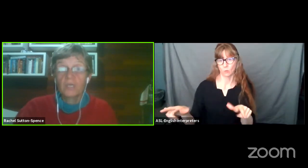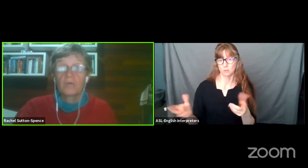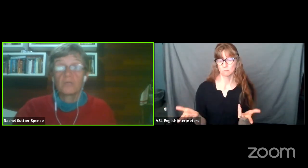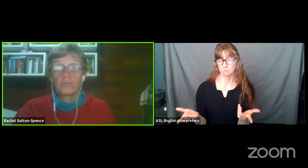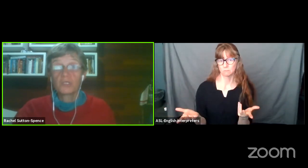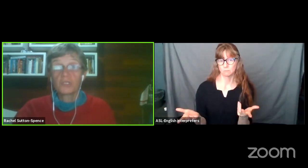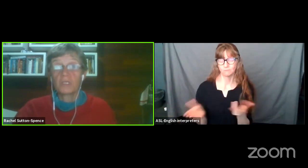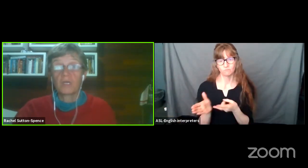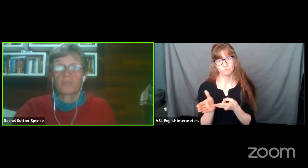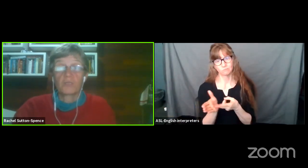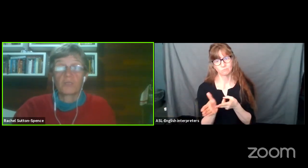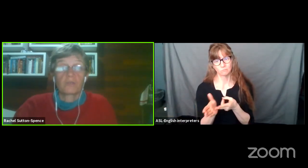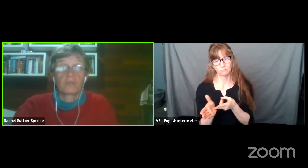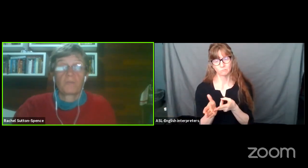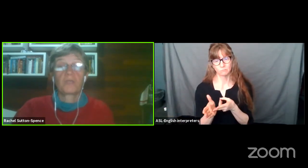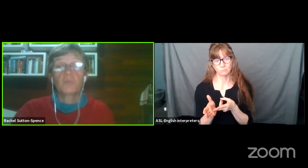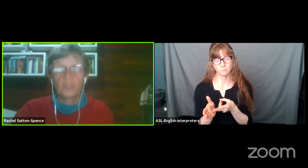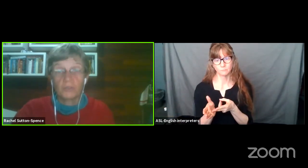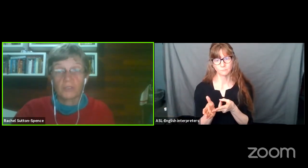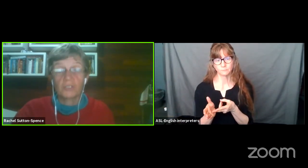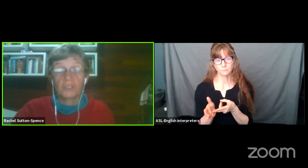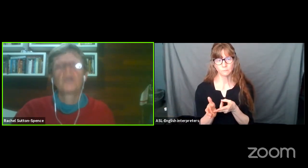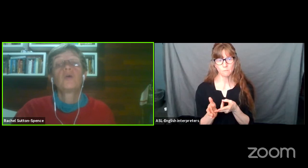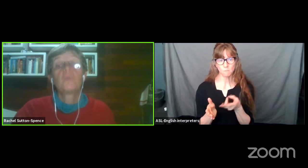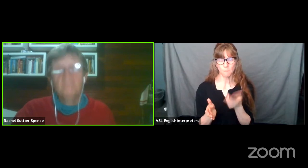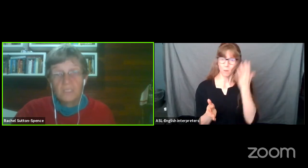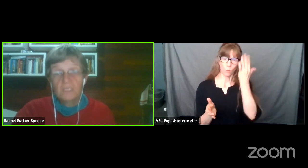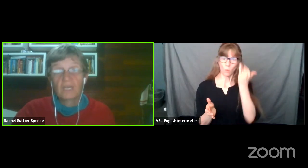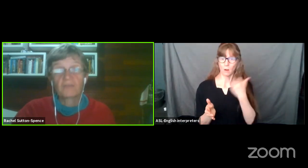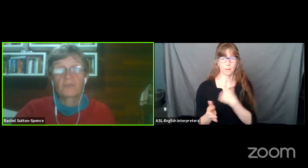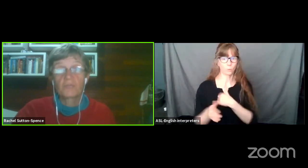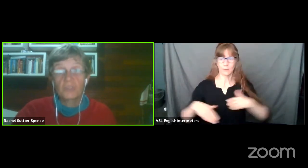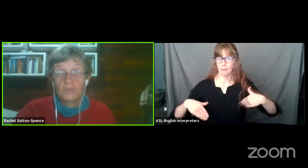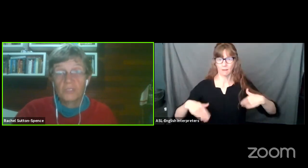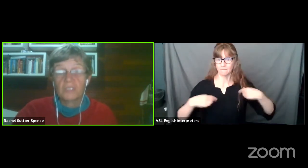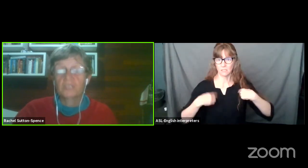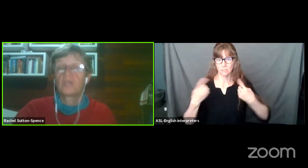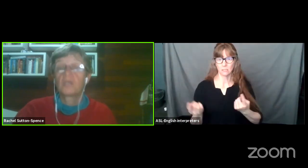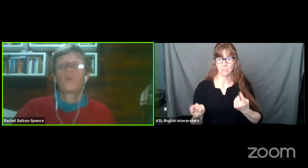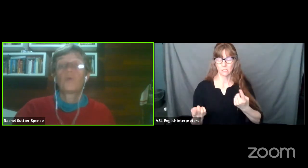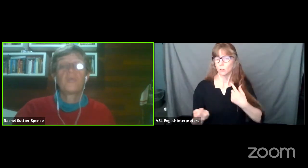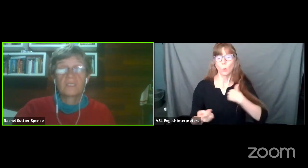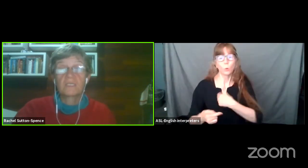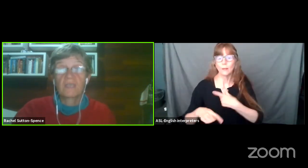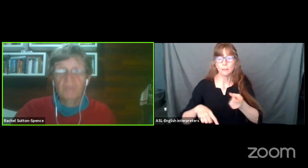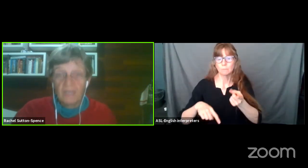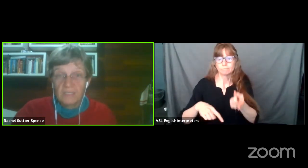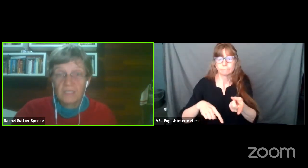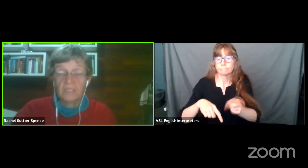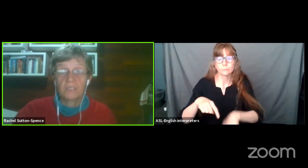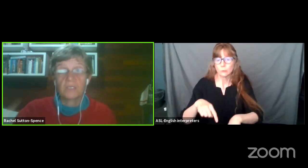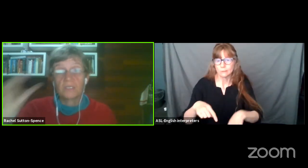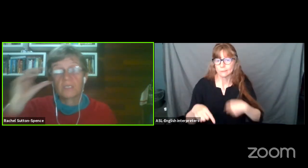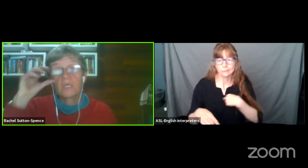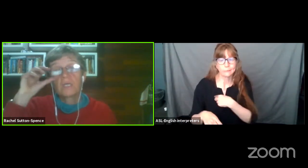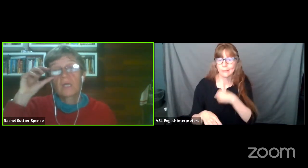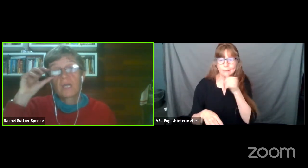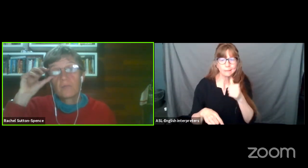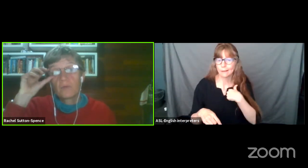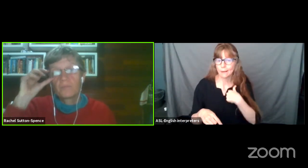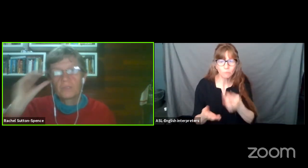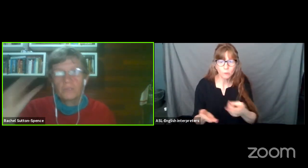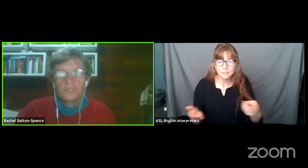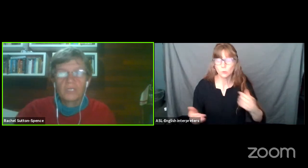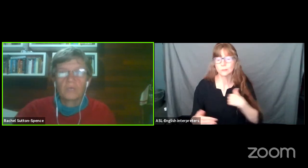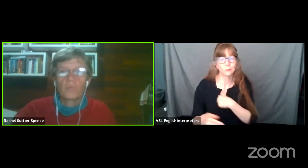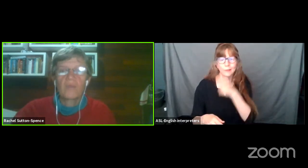honest, usually the answer was because we couldn't. We didn't have the resources. We didn't have access to this. Klima